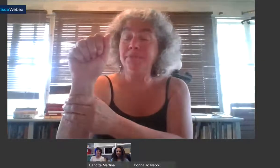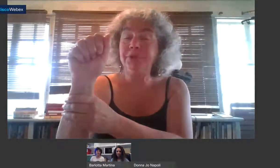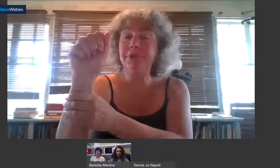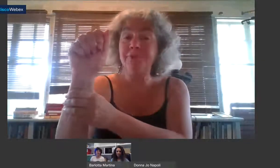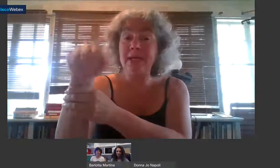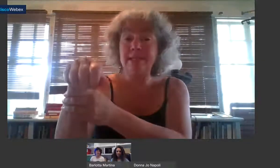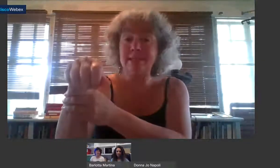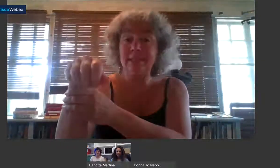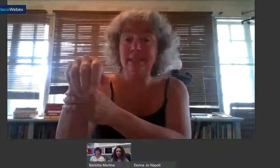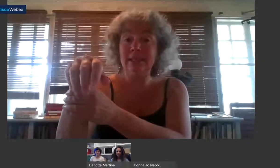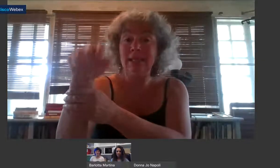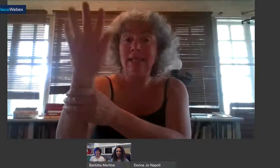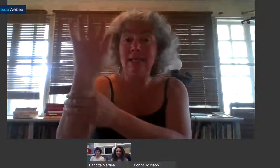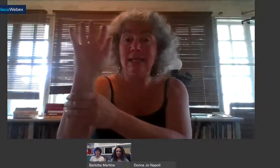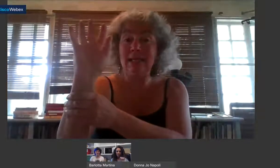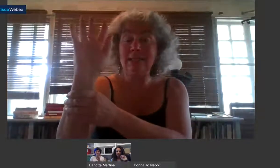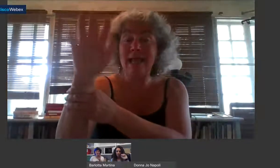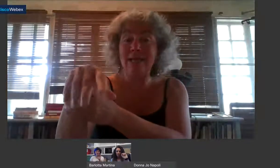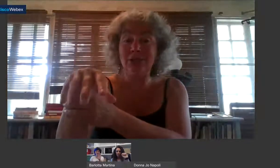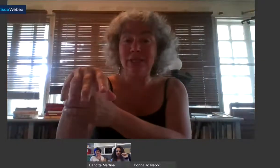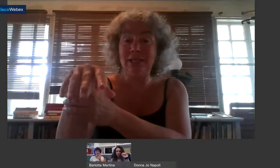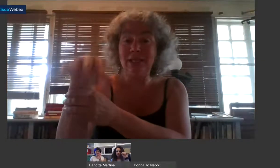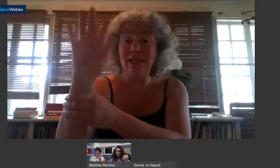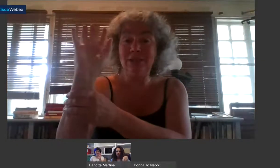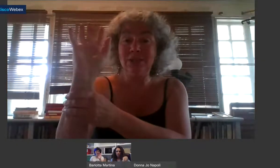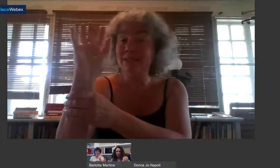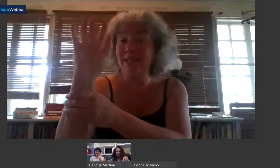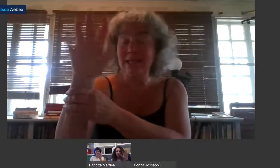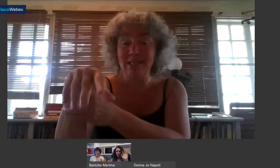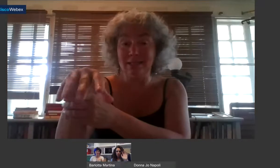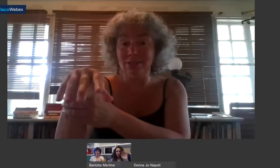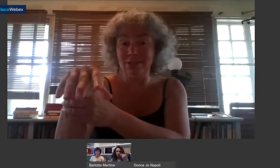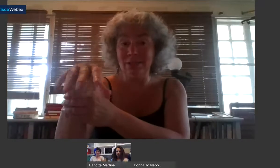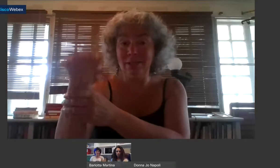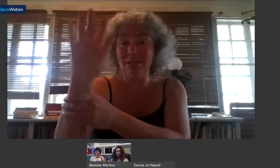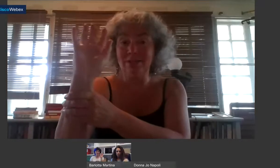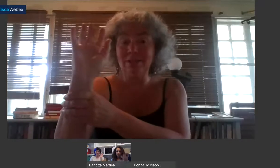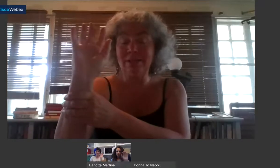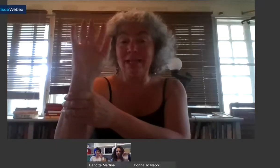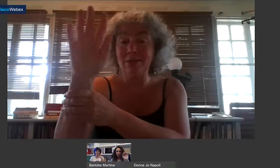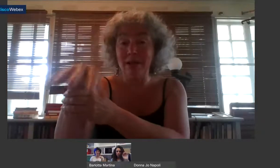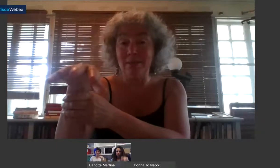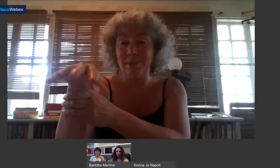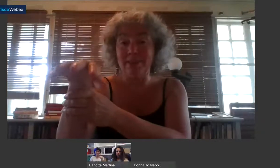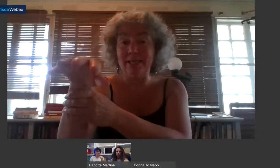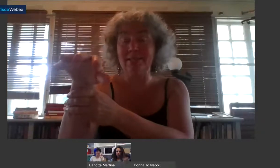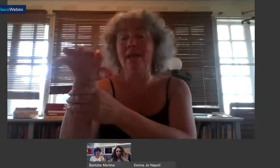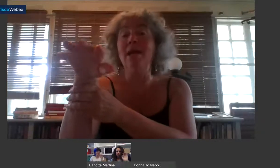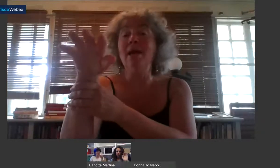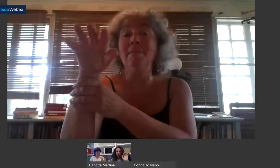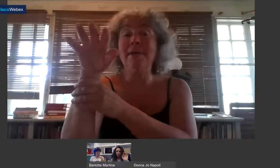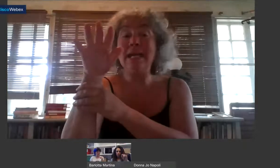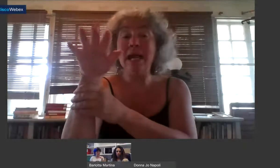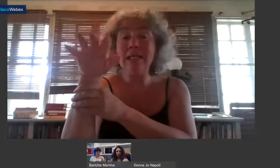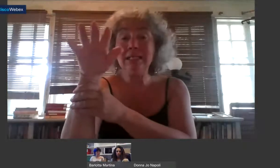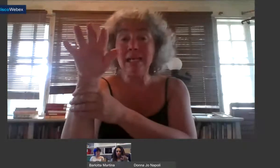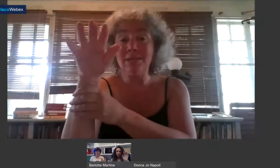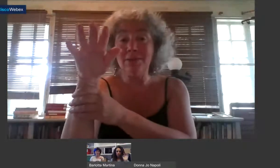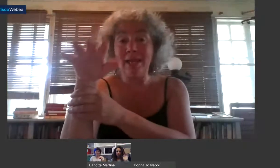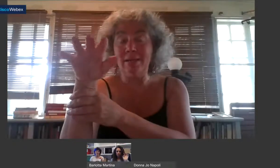Your wrist is actually just a hinge, just like your elbow is. But unlike your